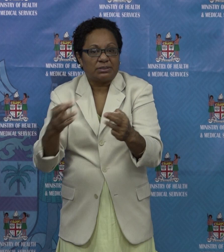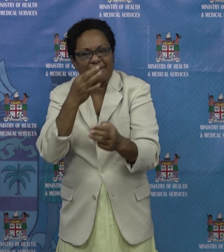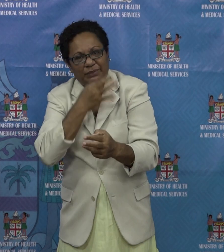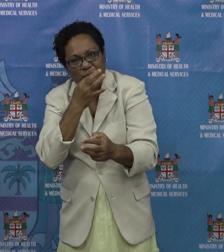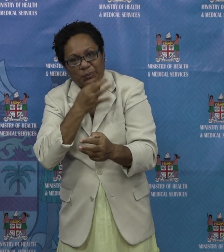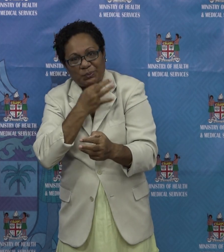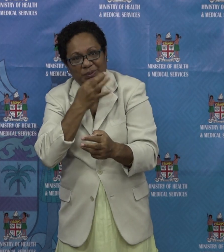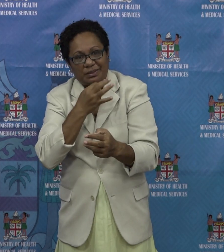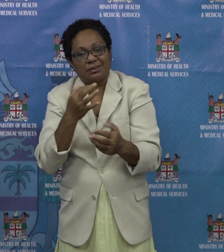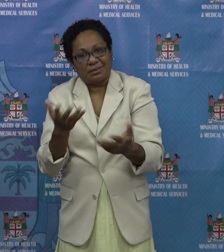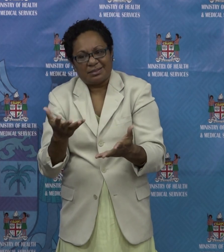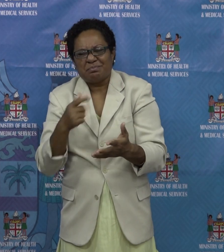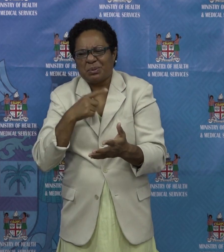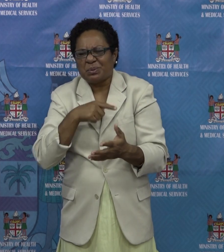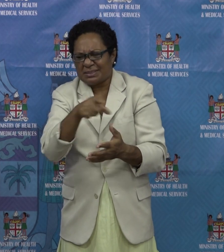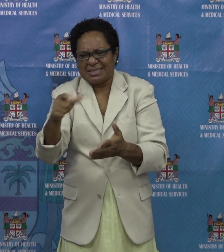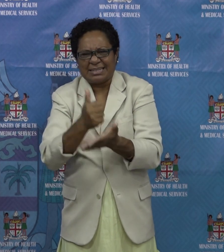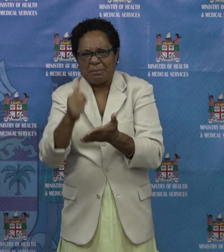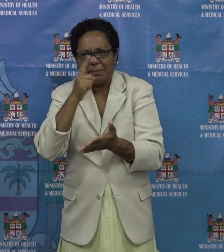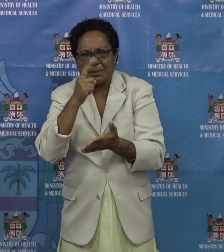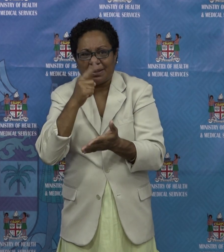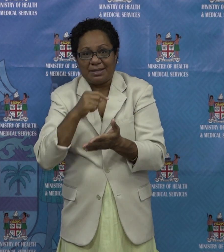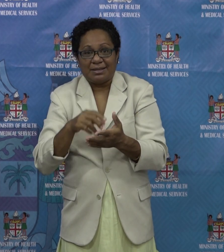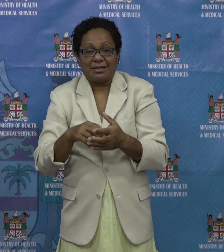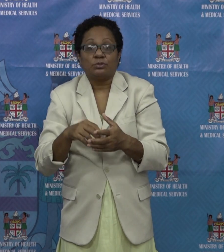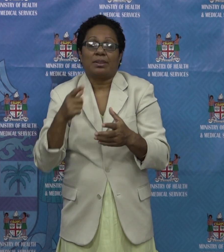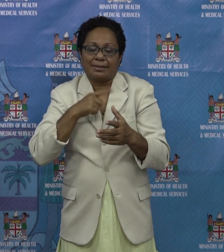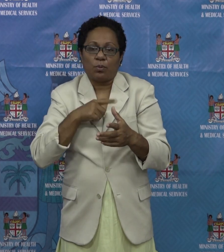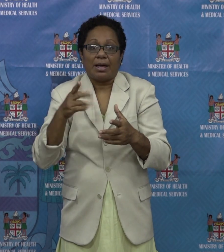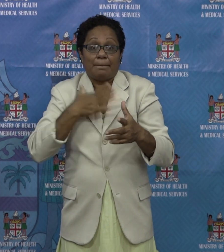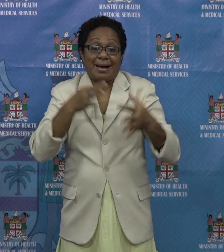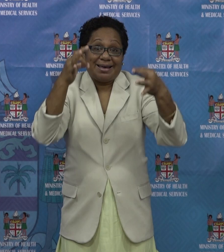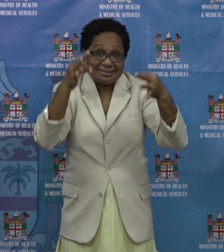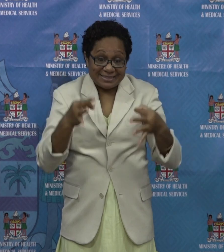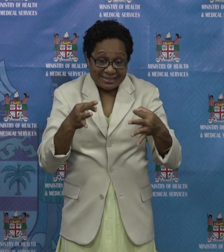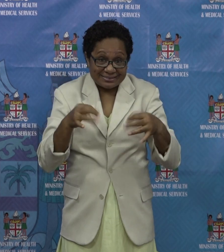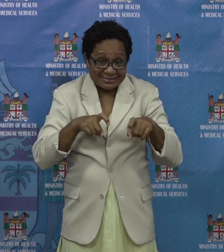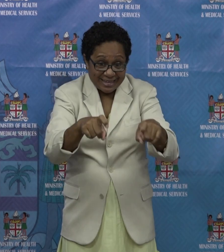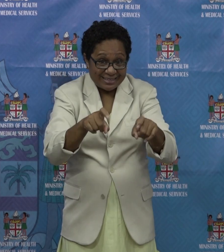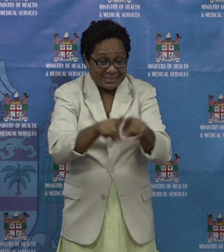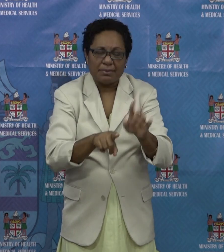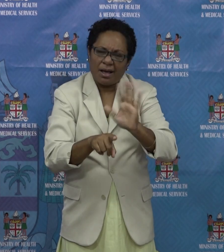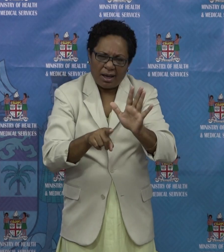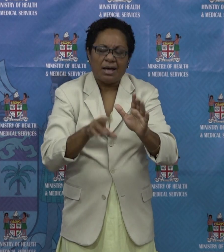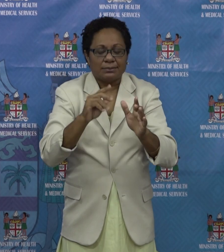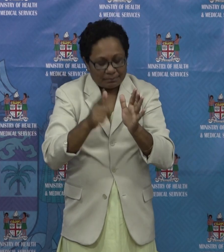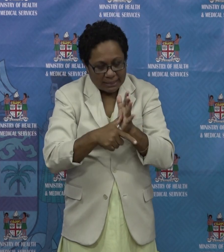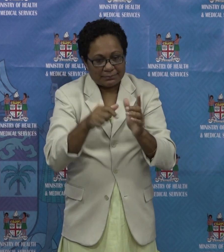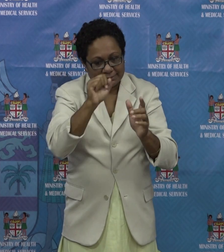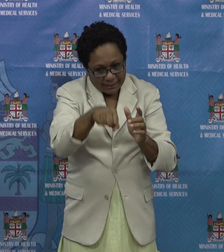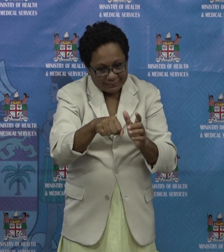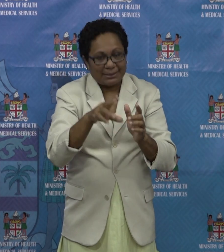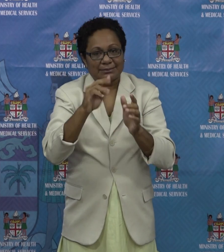that we have, my decision will have to change as we move along. It's not being unfair. It's just that the amount of